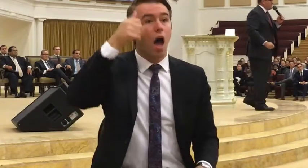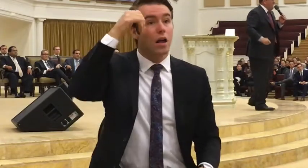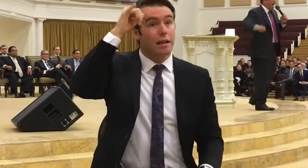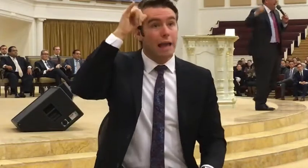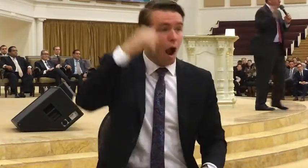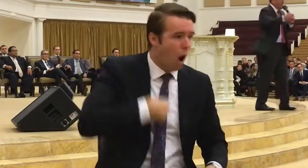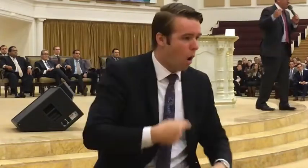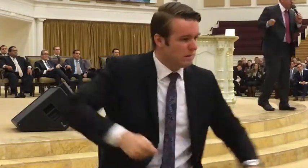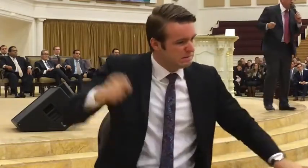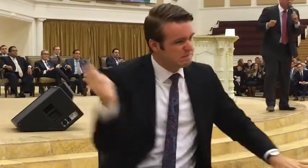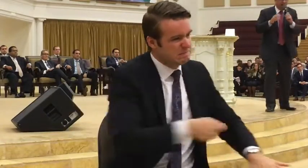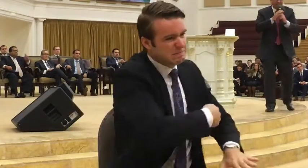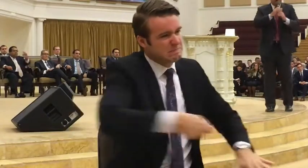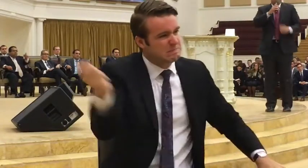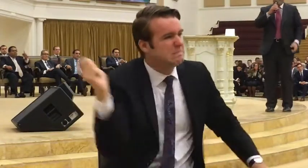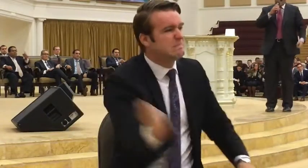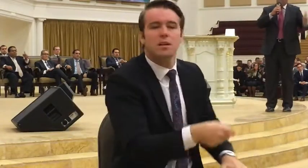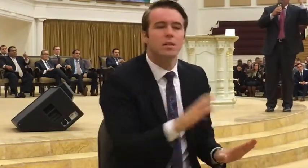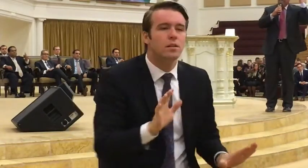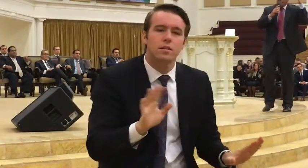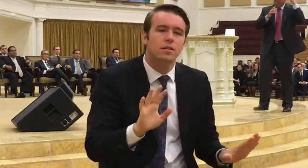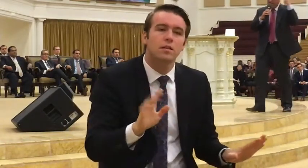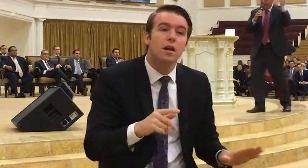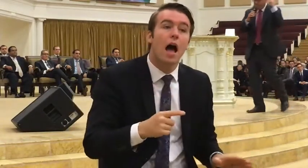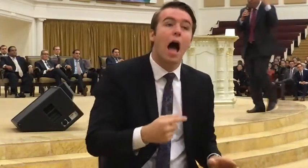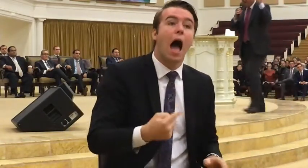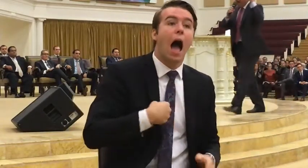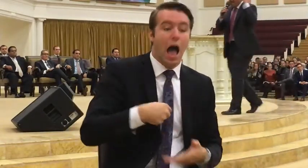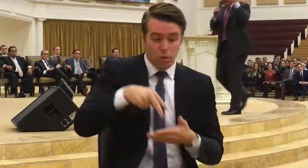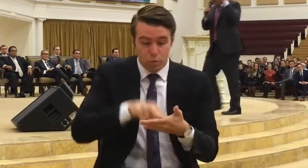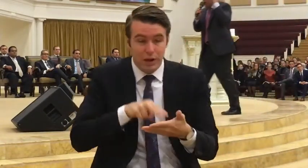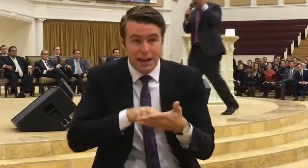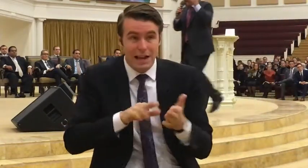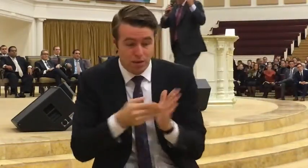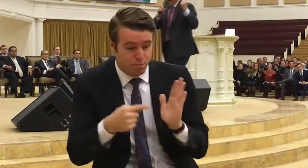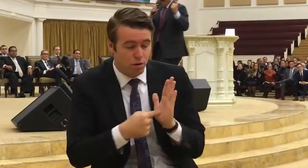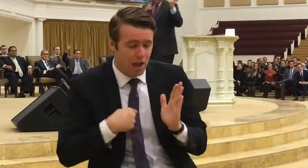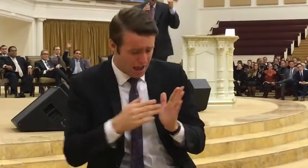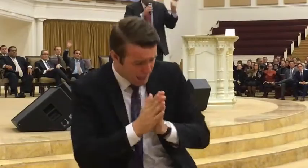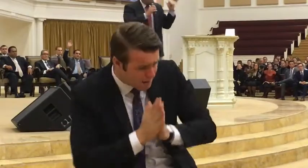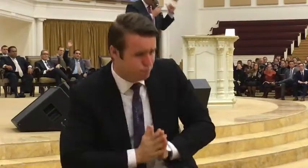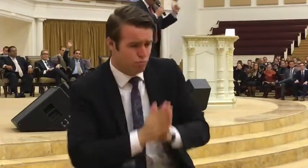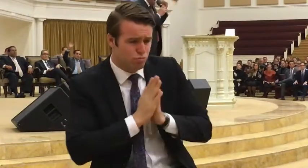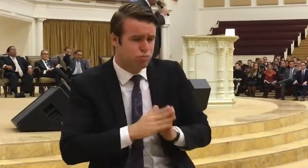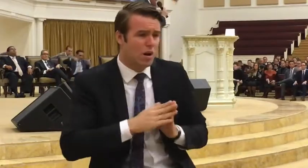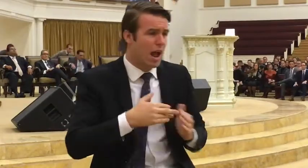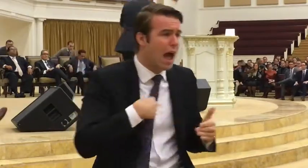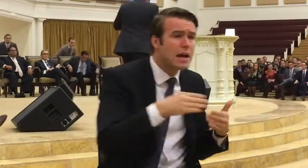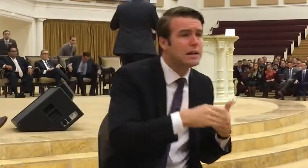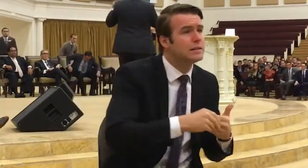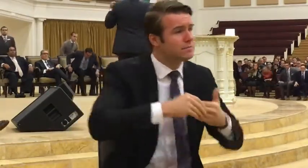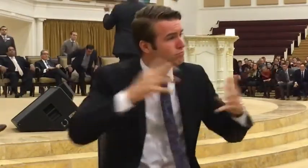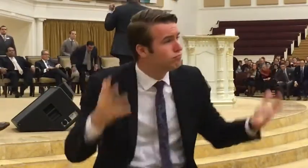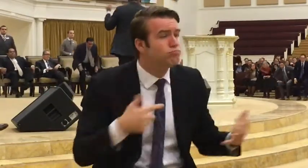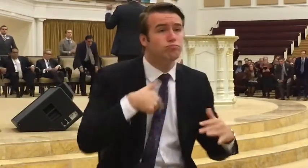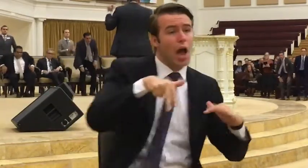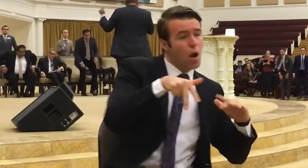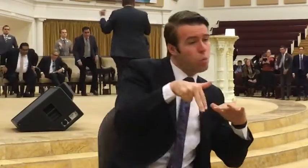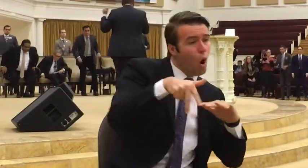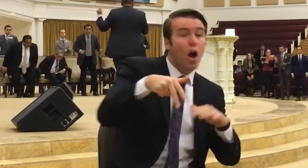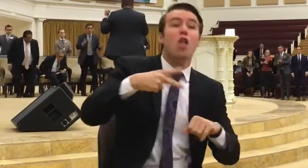have a whip in my hand whipping you into place. What I do is I read that book and I pray and I get out front and I start walking. And